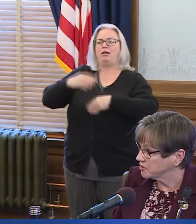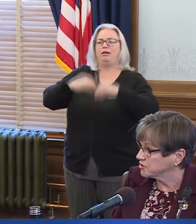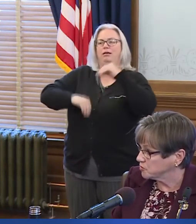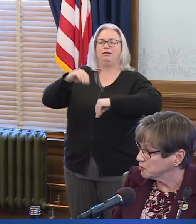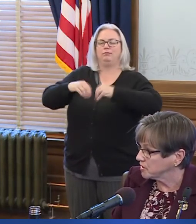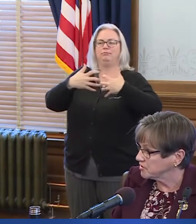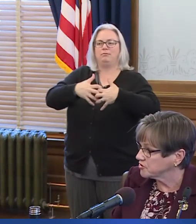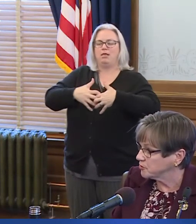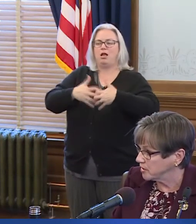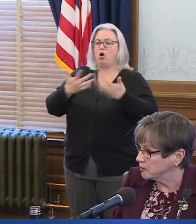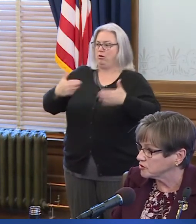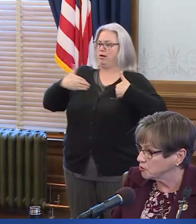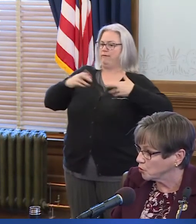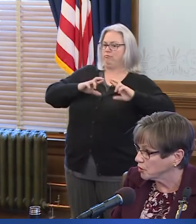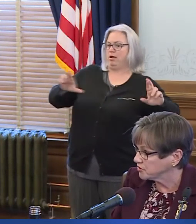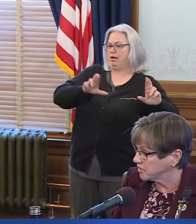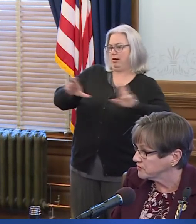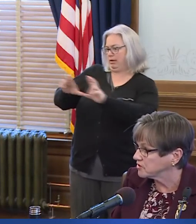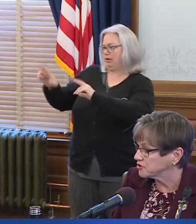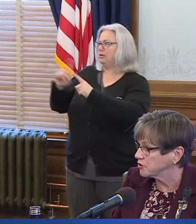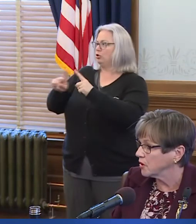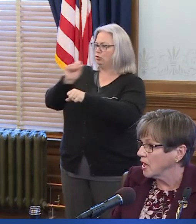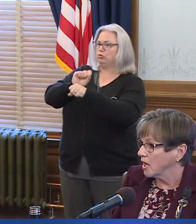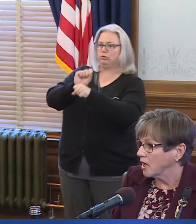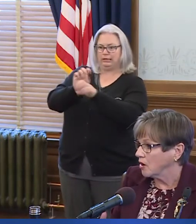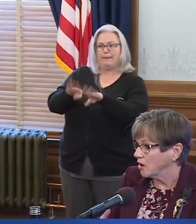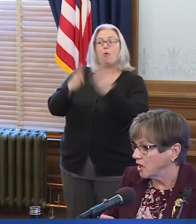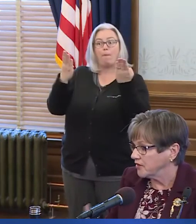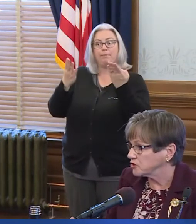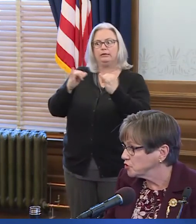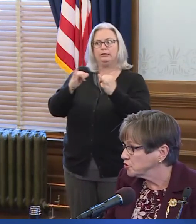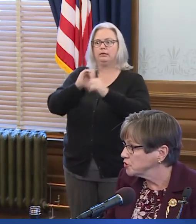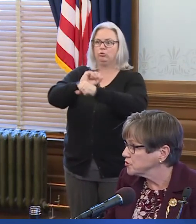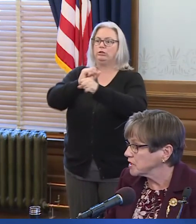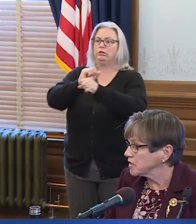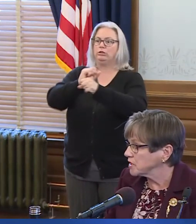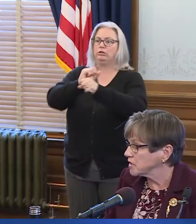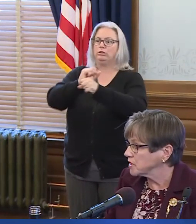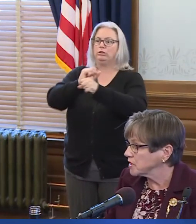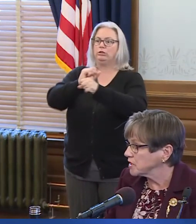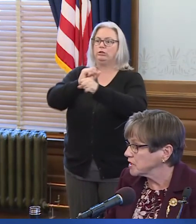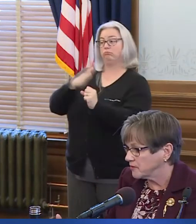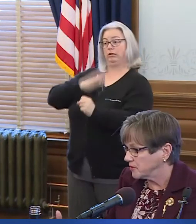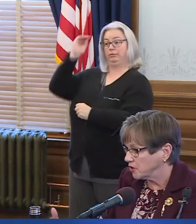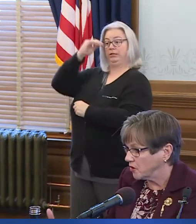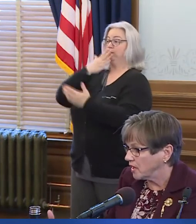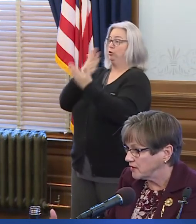the systems in place to be able to work safely. So I think it's good news.